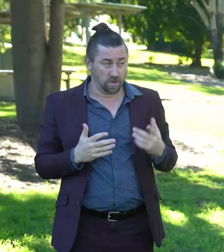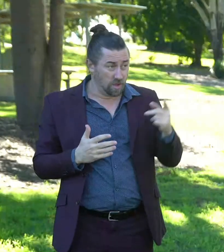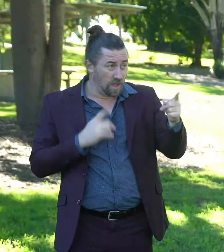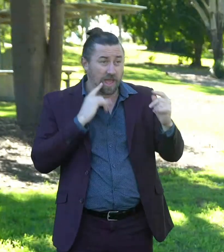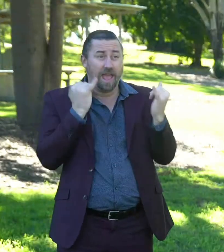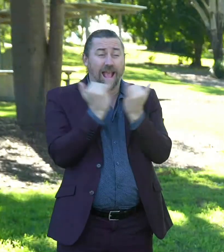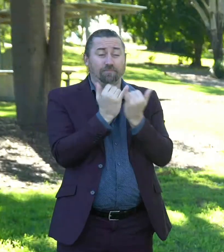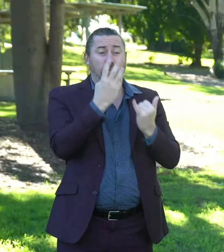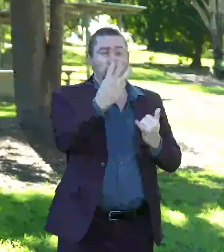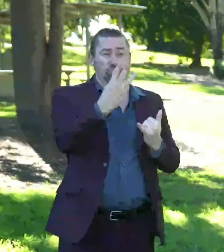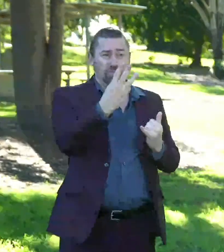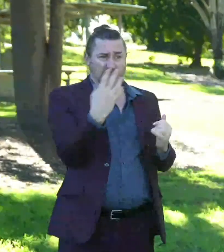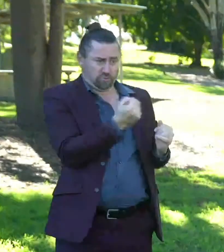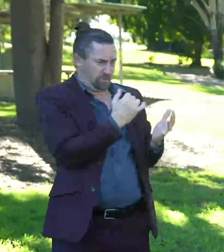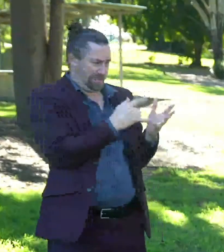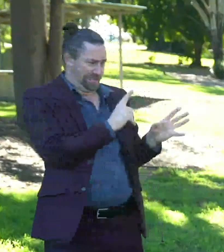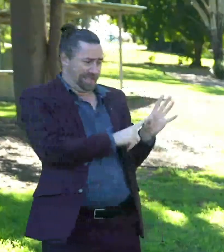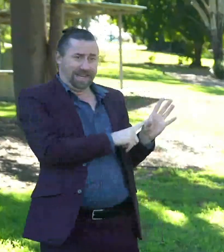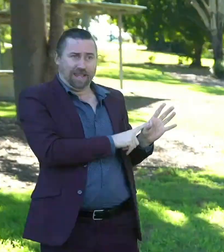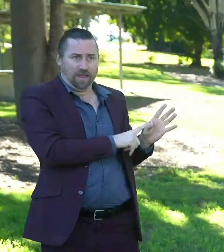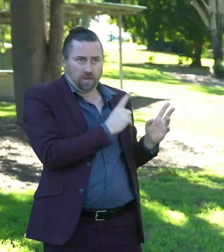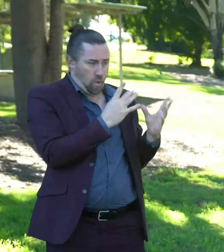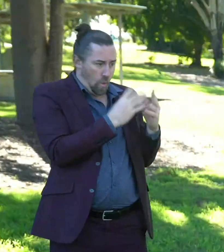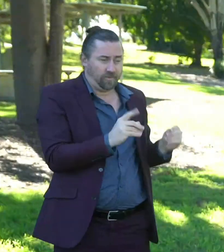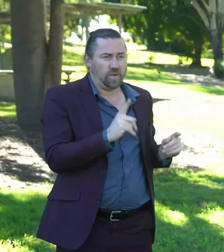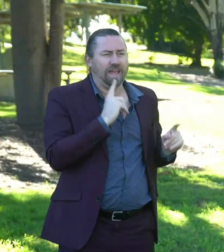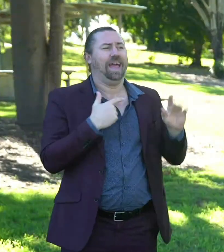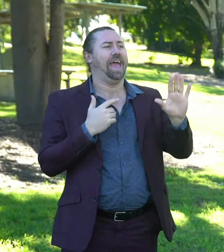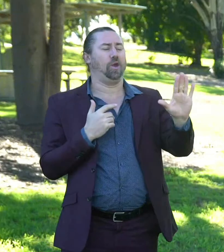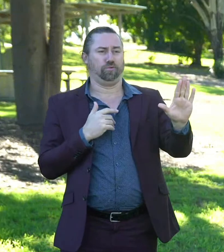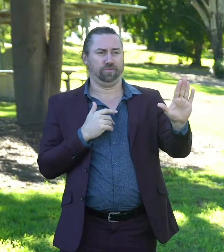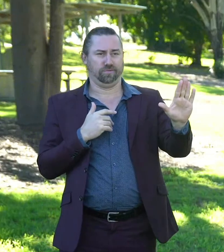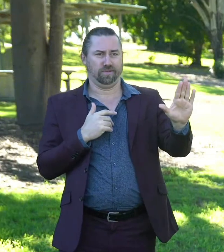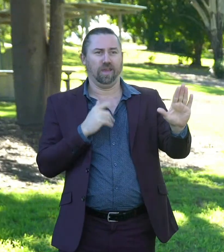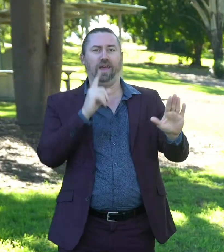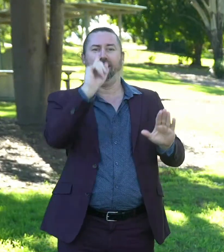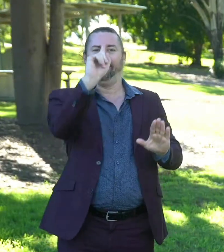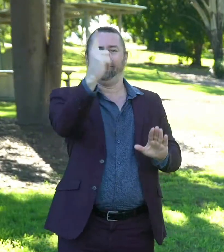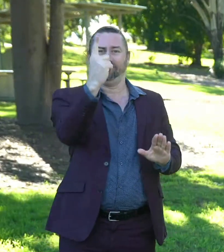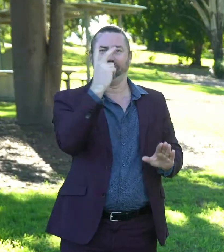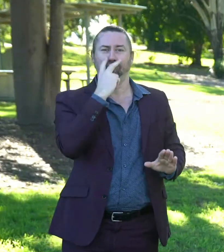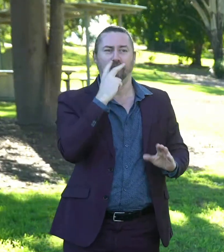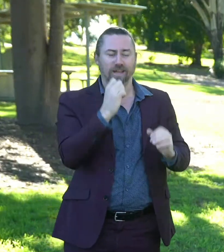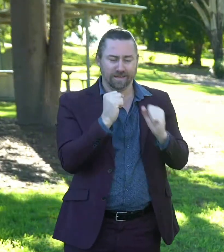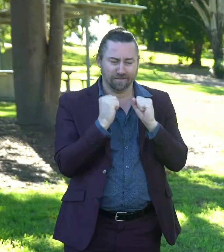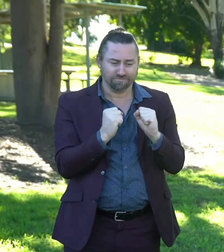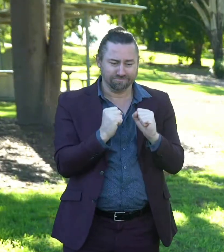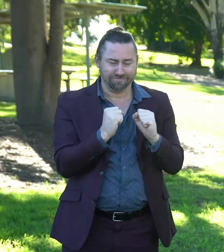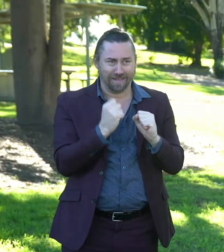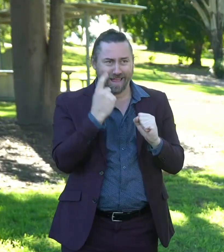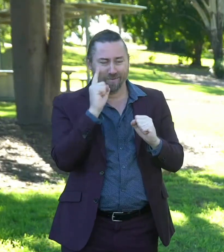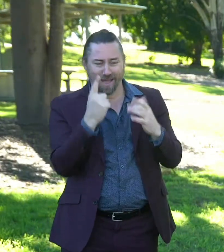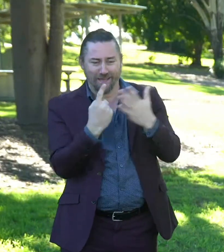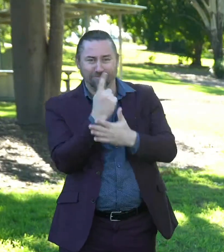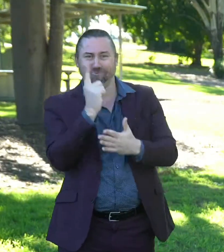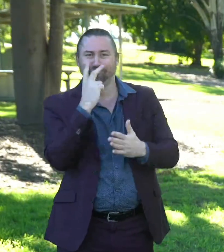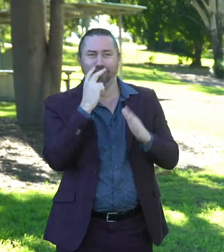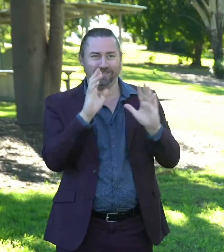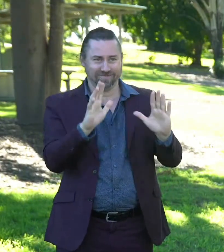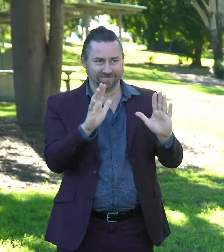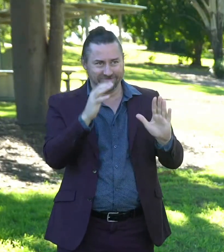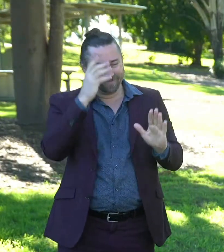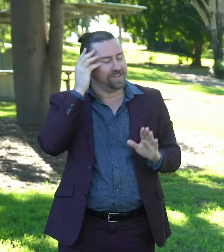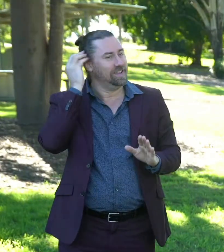3, which now may be? Okay, well, let's deal with Game 2 tonight first. So once